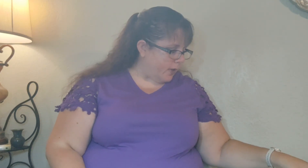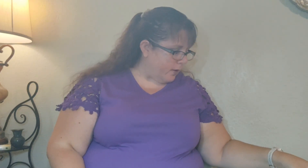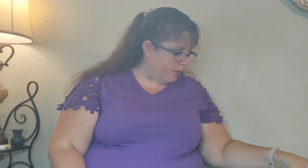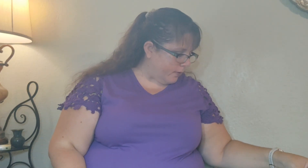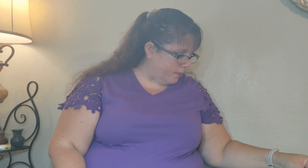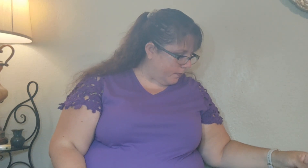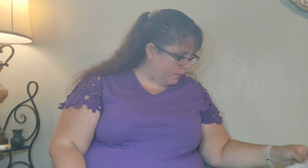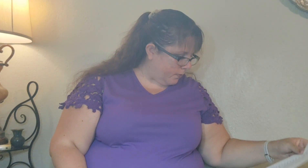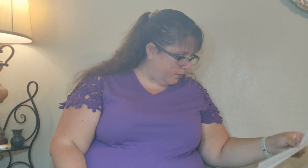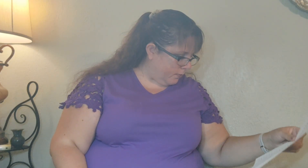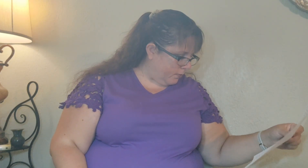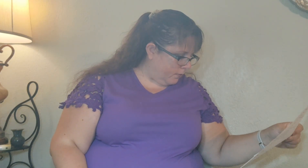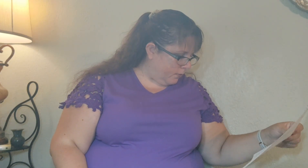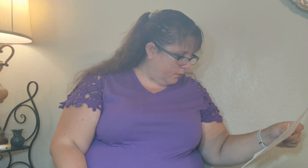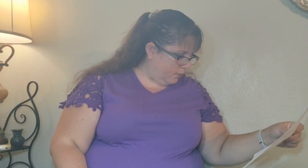other.